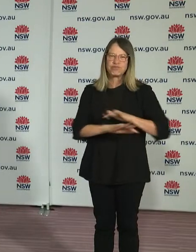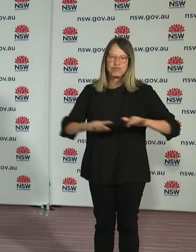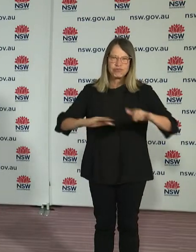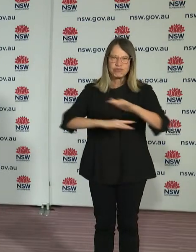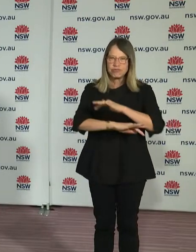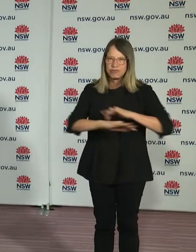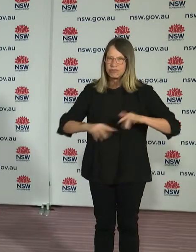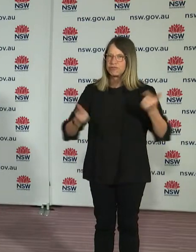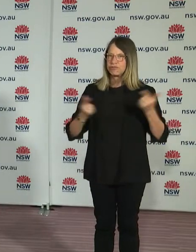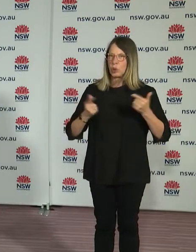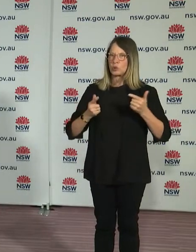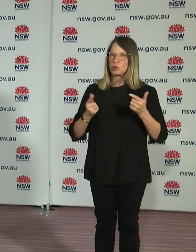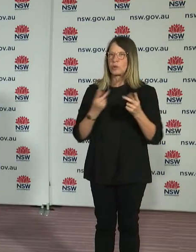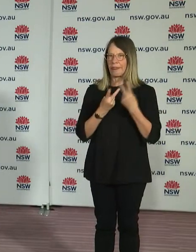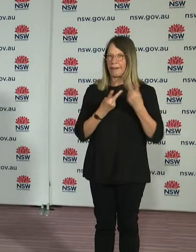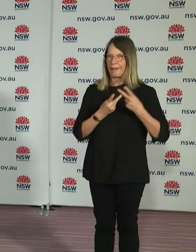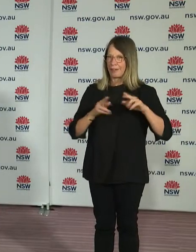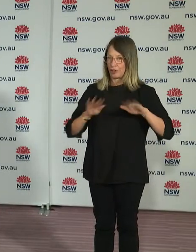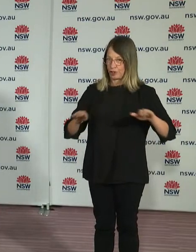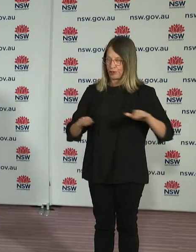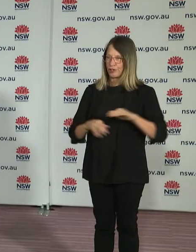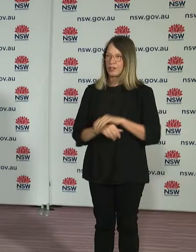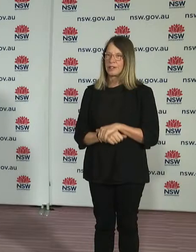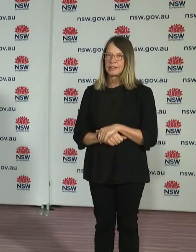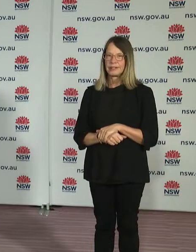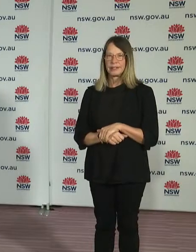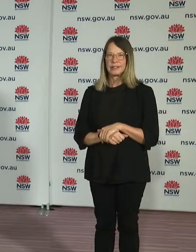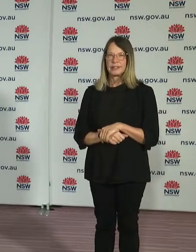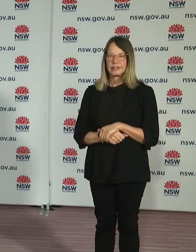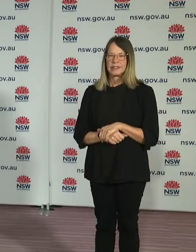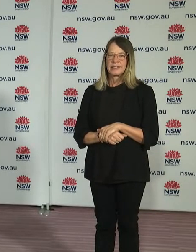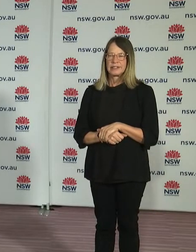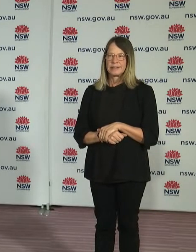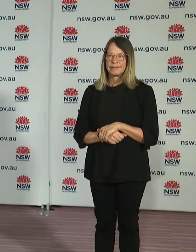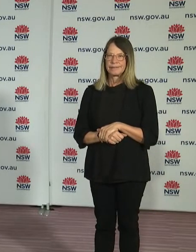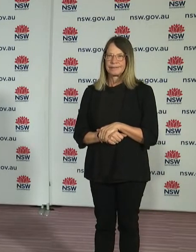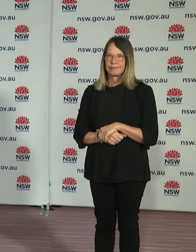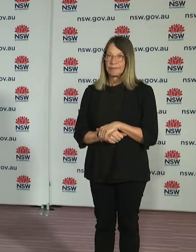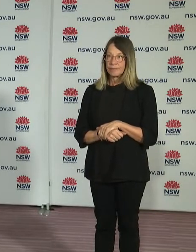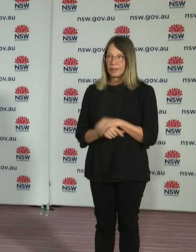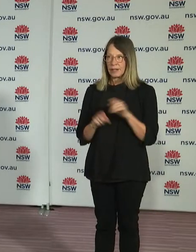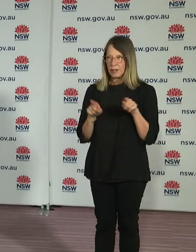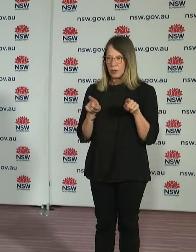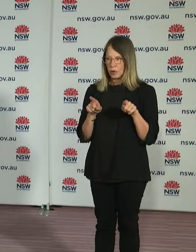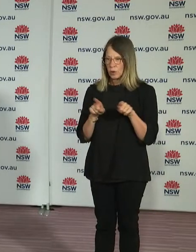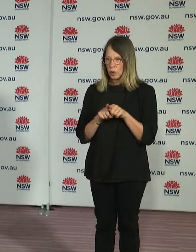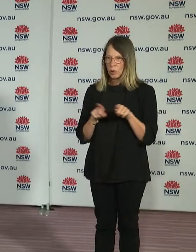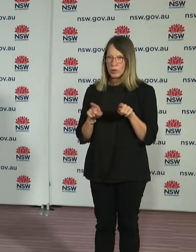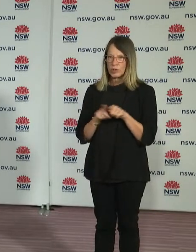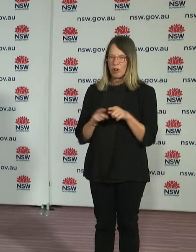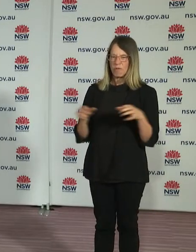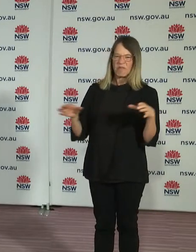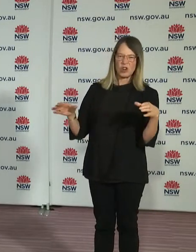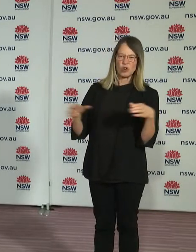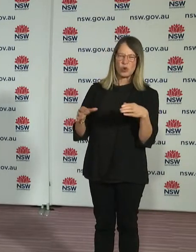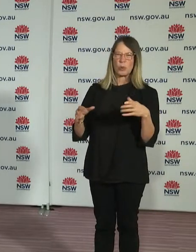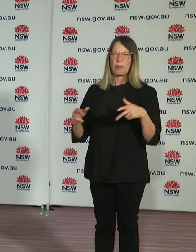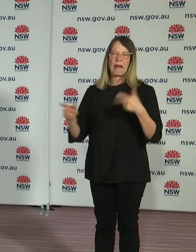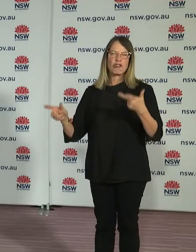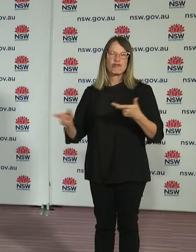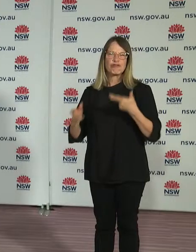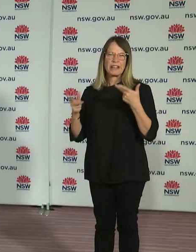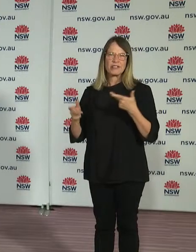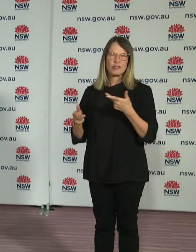at school. And then the other context is that grouping is less likely to be having